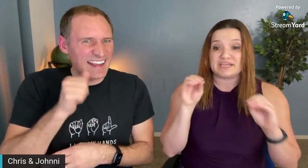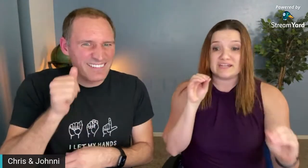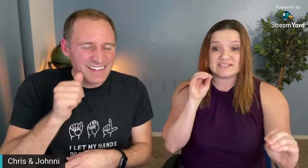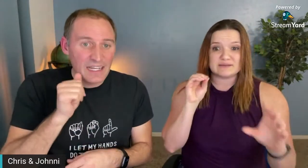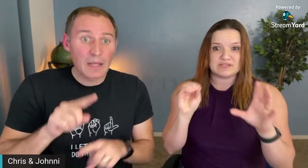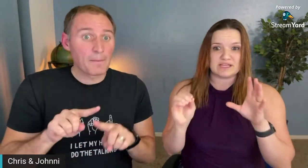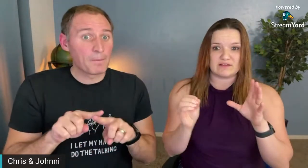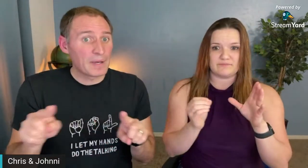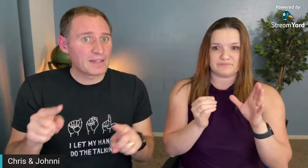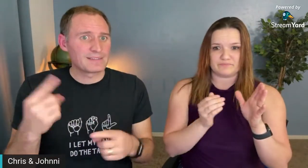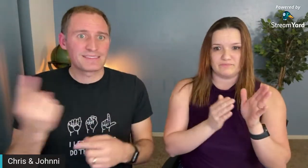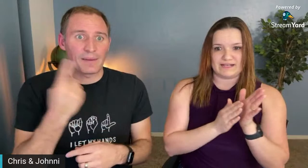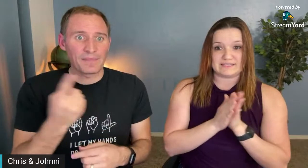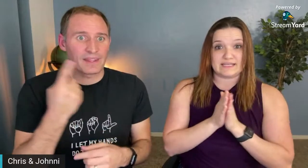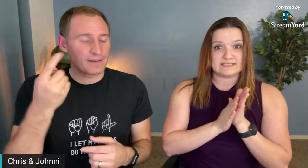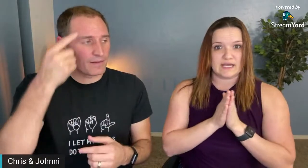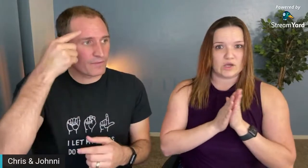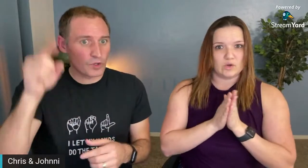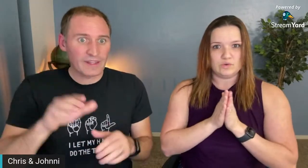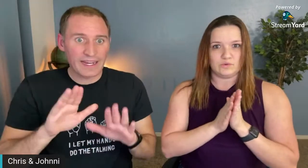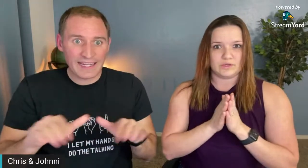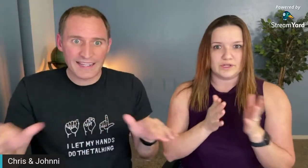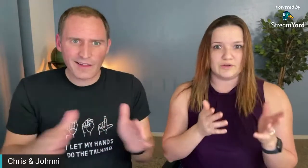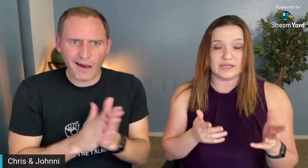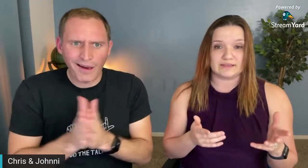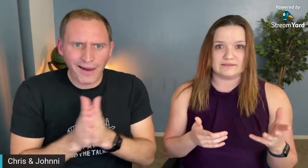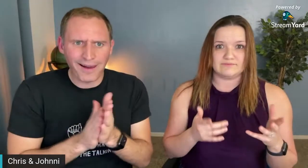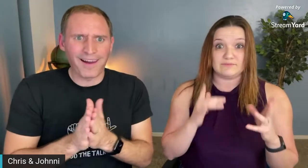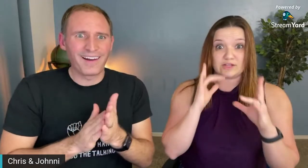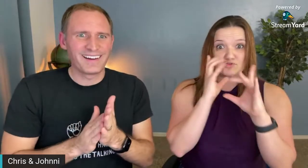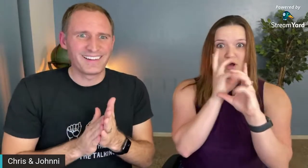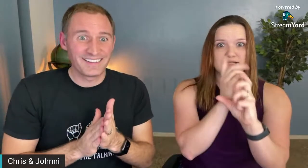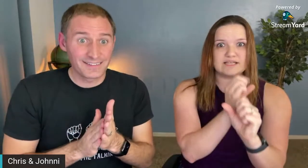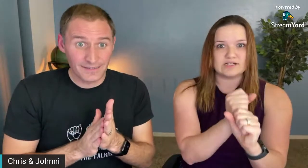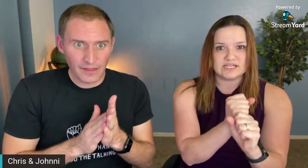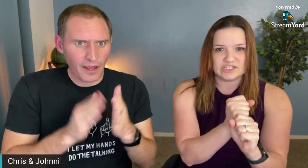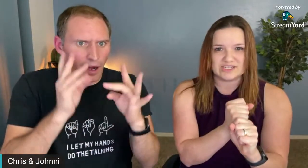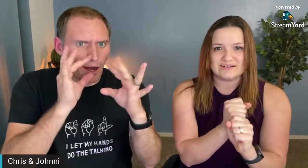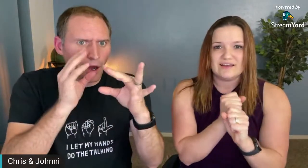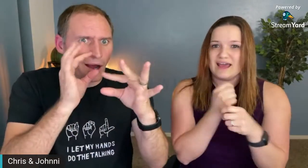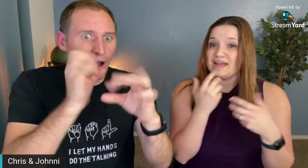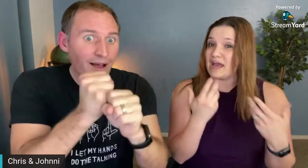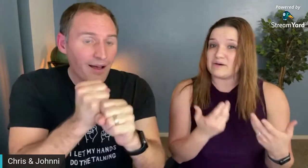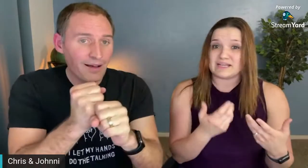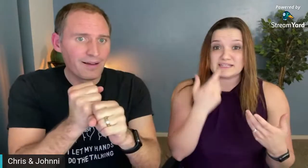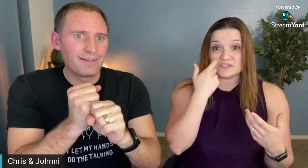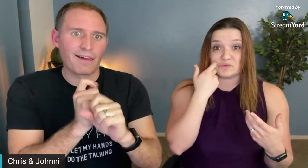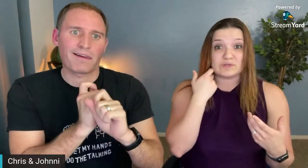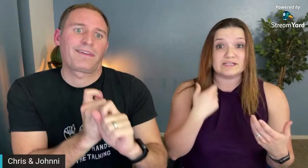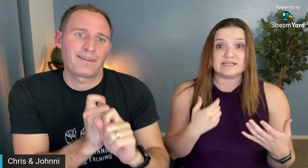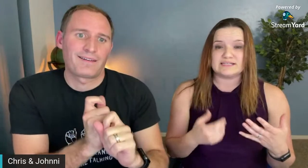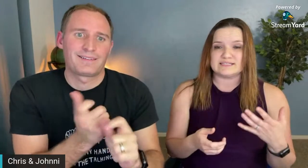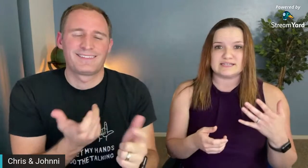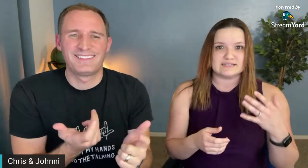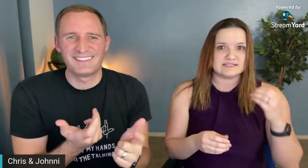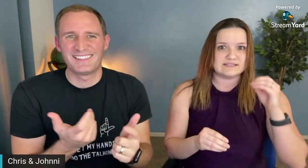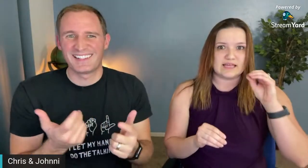getting something that makes kids like, ooh, like that draws their attention. And nowadays it's really easy because they like